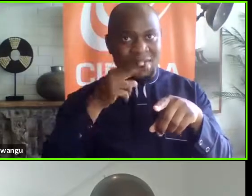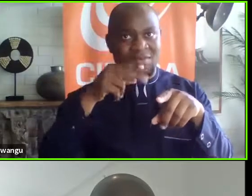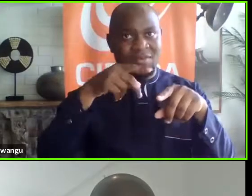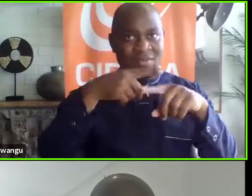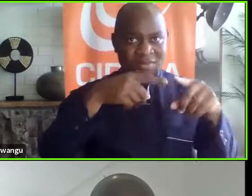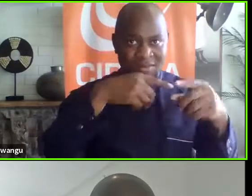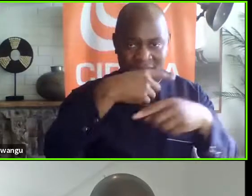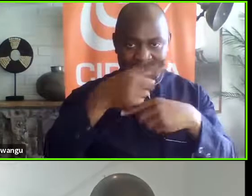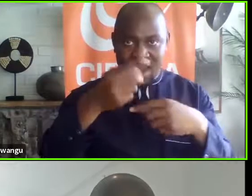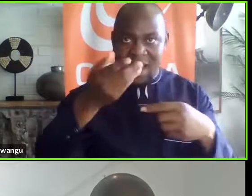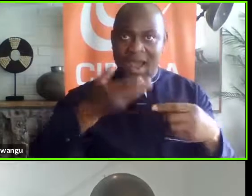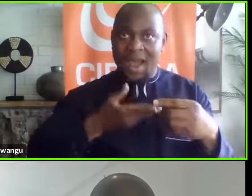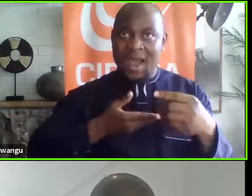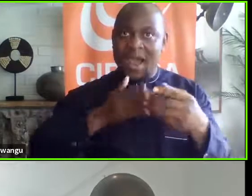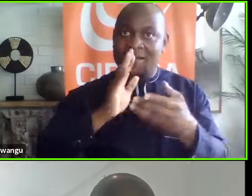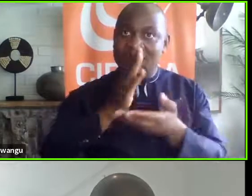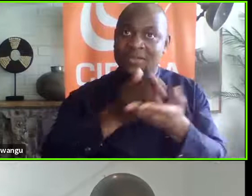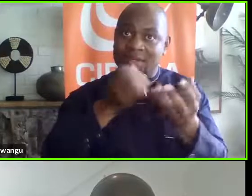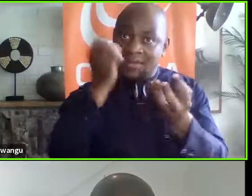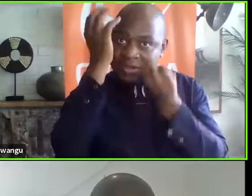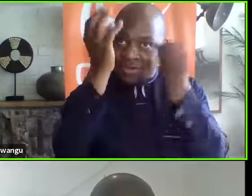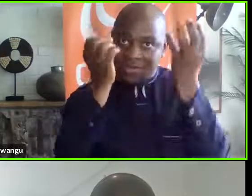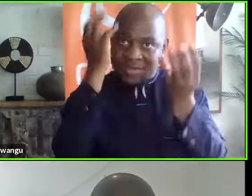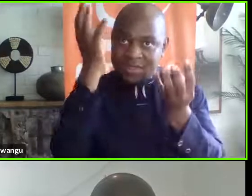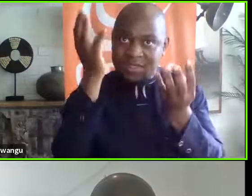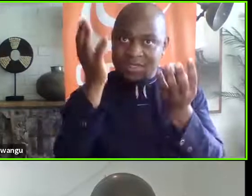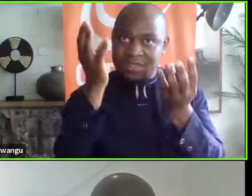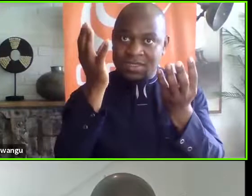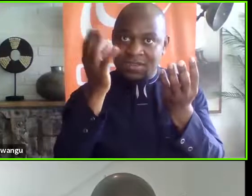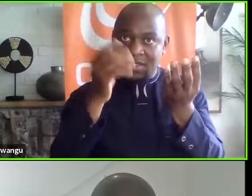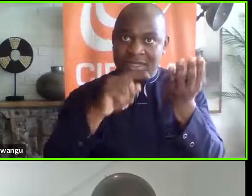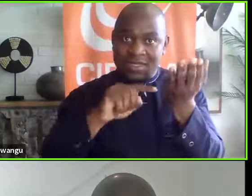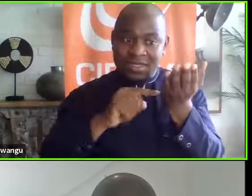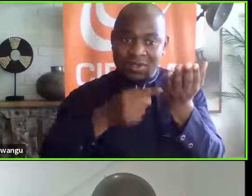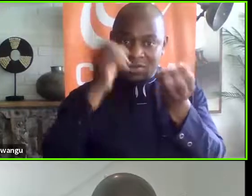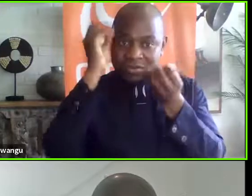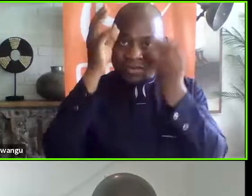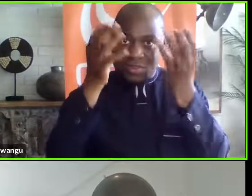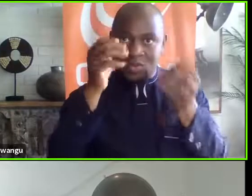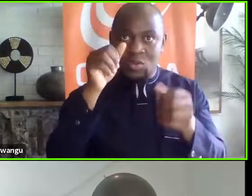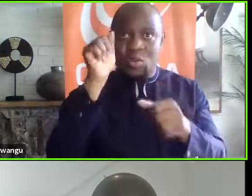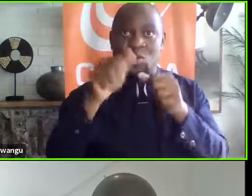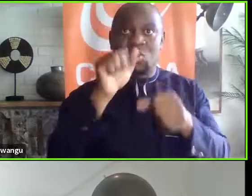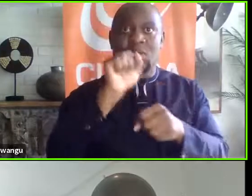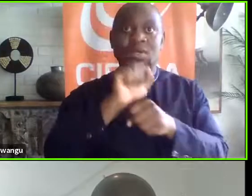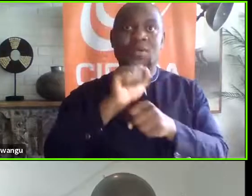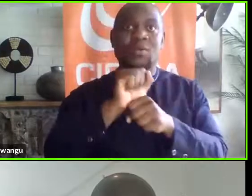the deaf people, for example, they have some innovations,